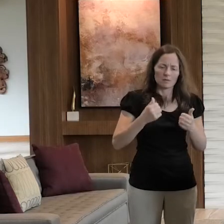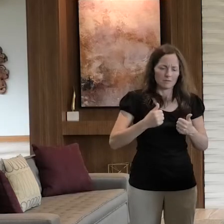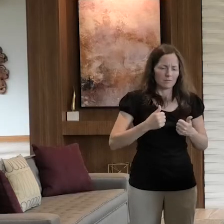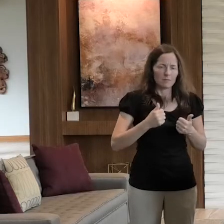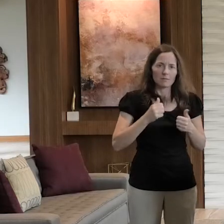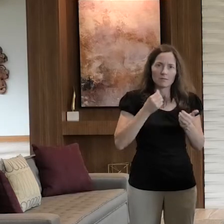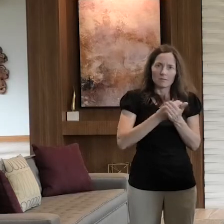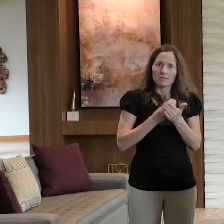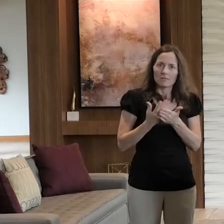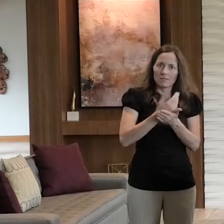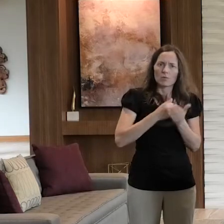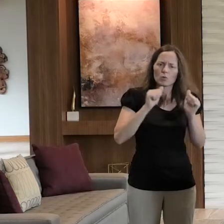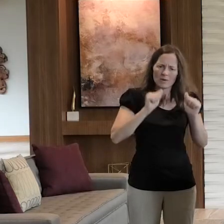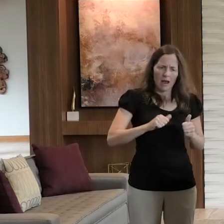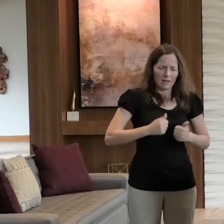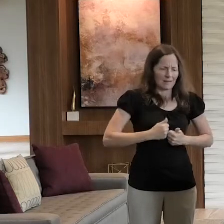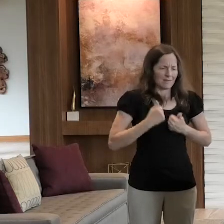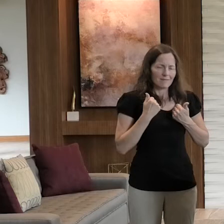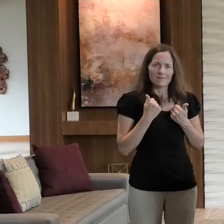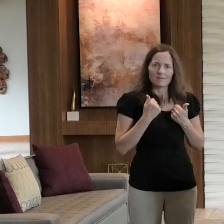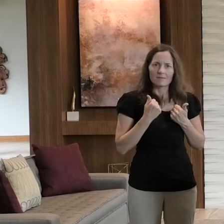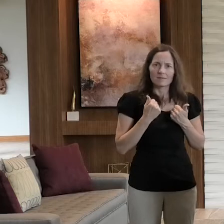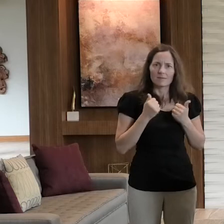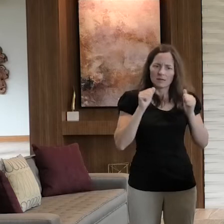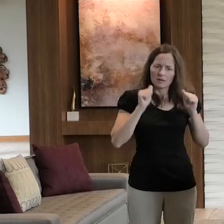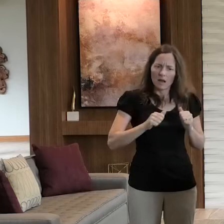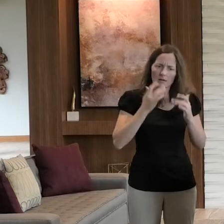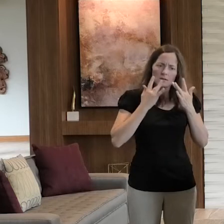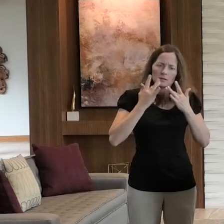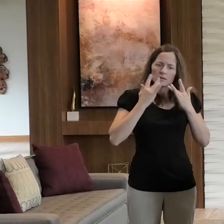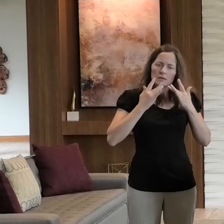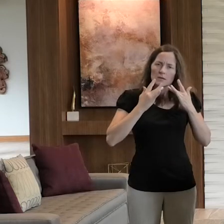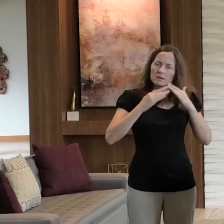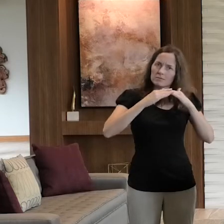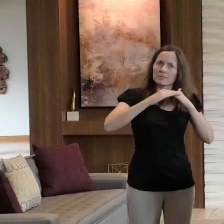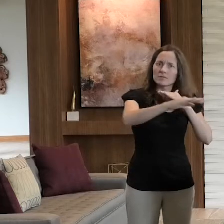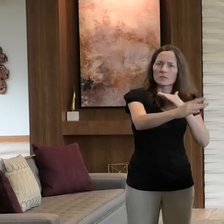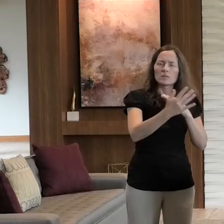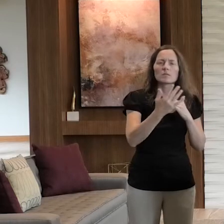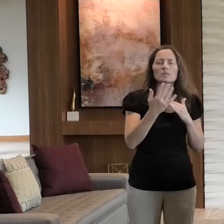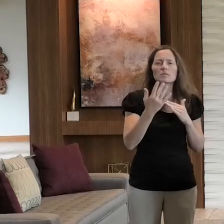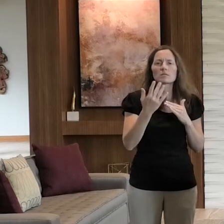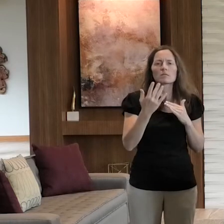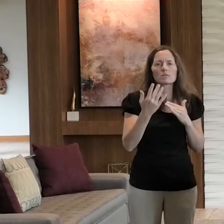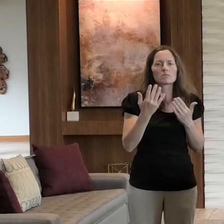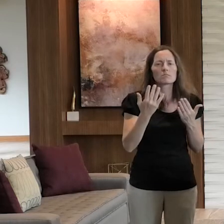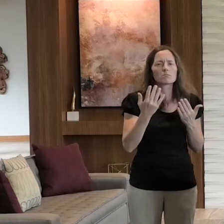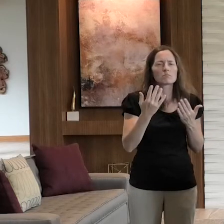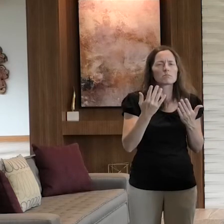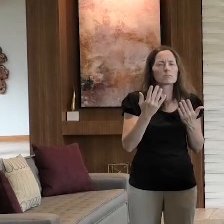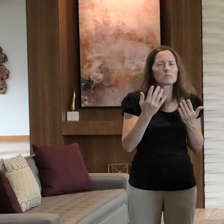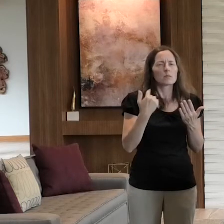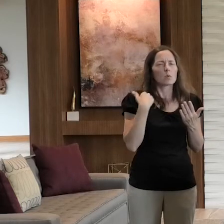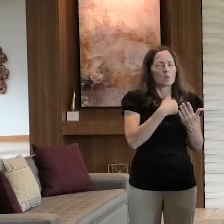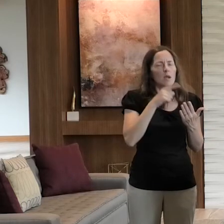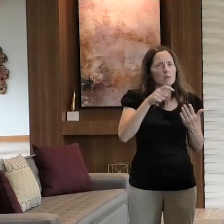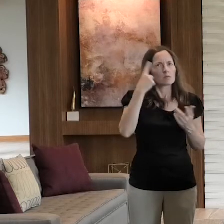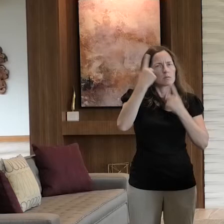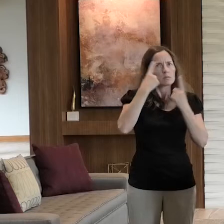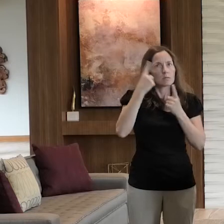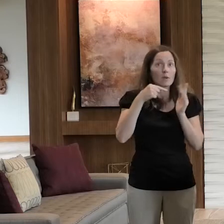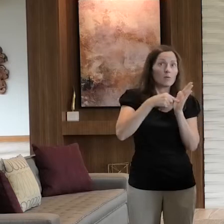the cost of housing is only one piece of housing affordability, right? We need to celebrate